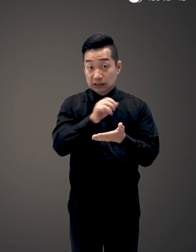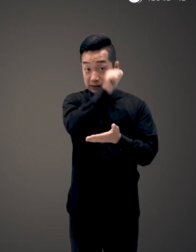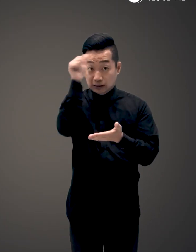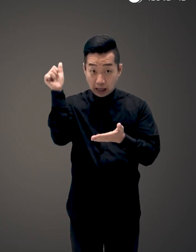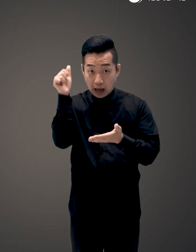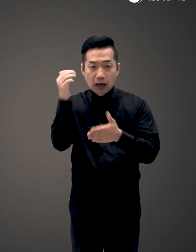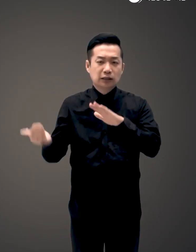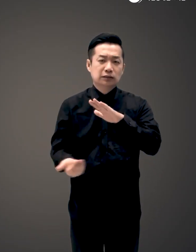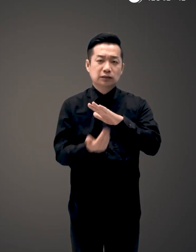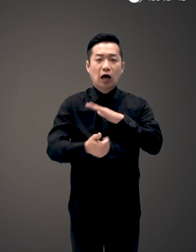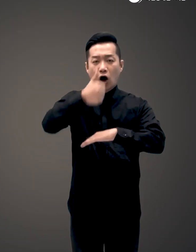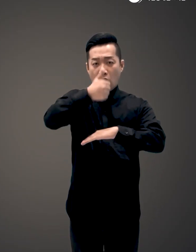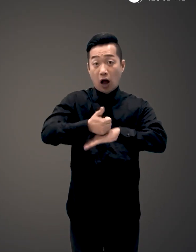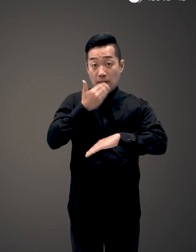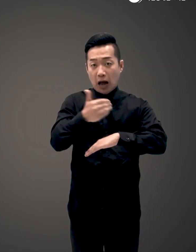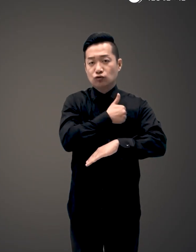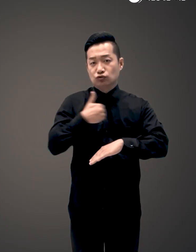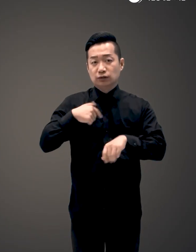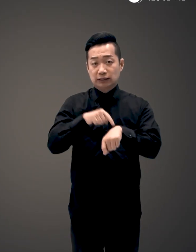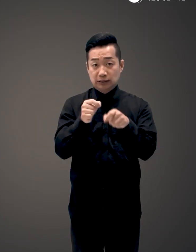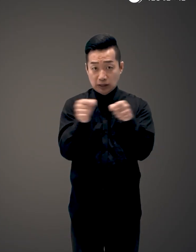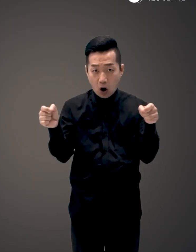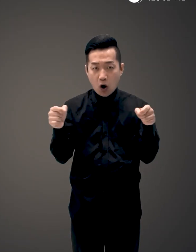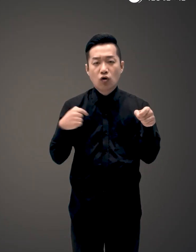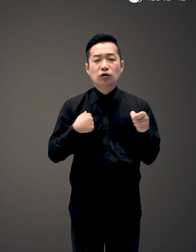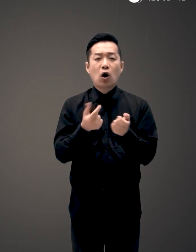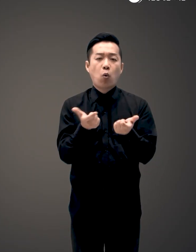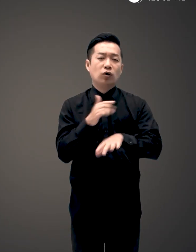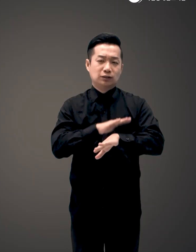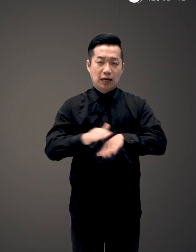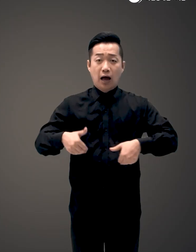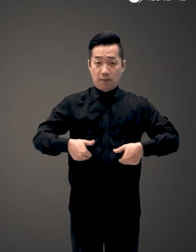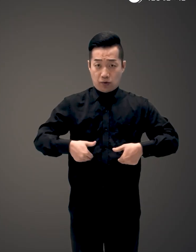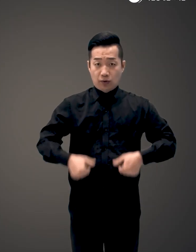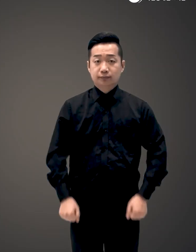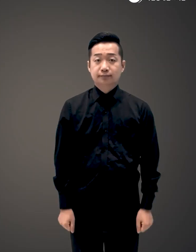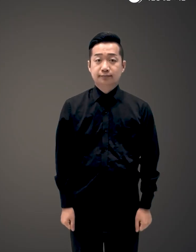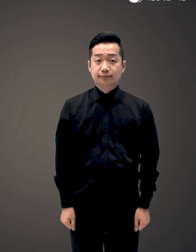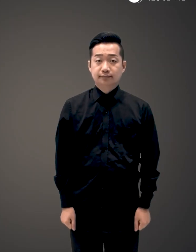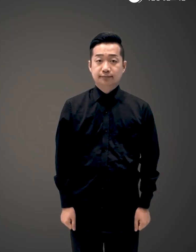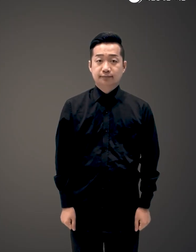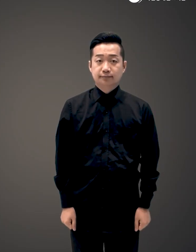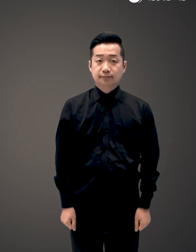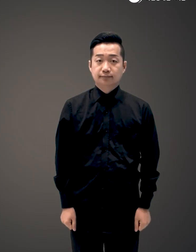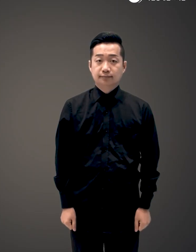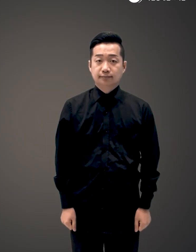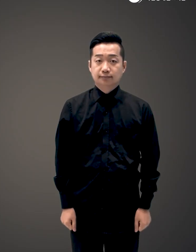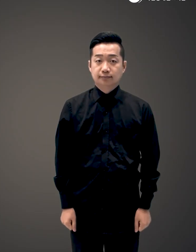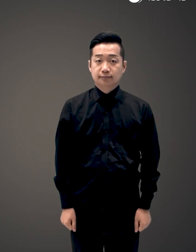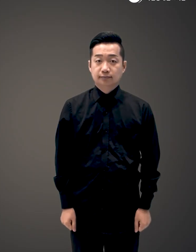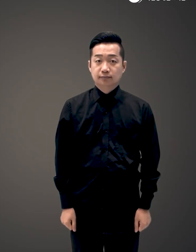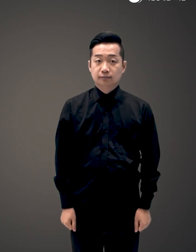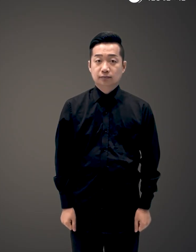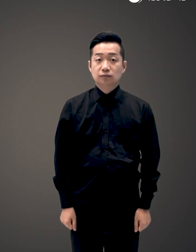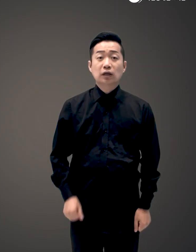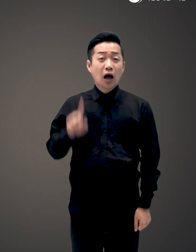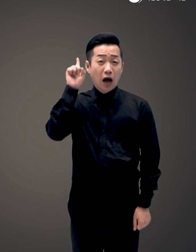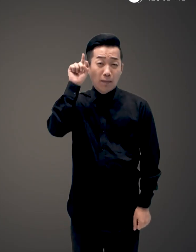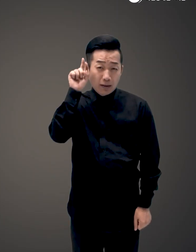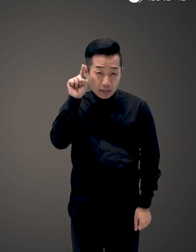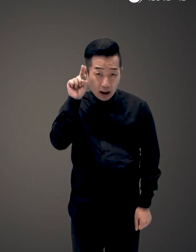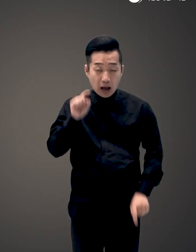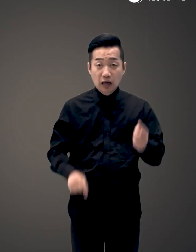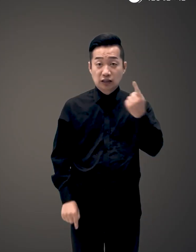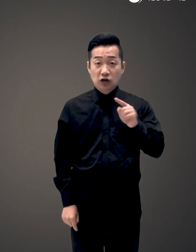of it." Life is long enough for the highest achievement if it were all well invested. We each get the same amount